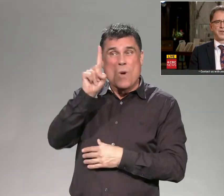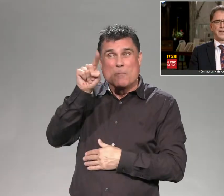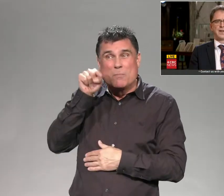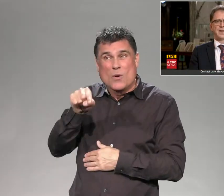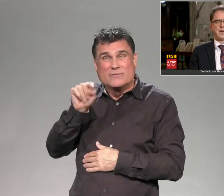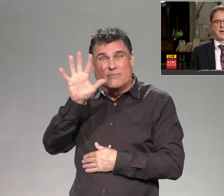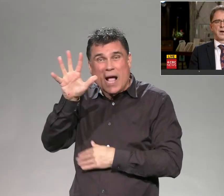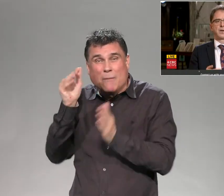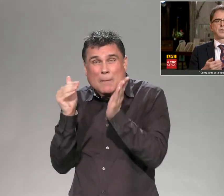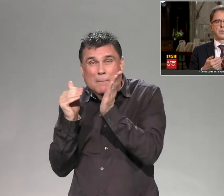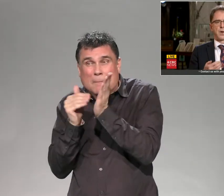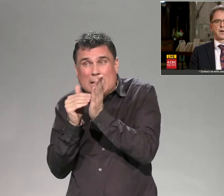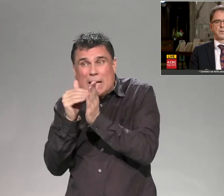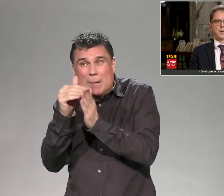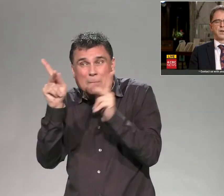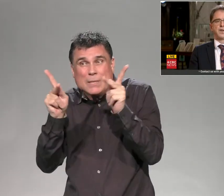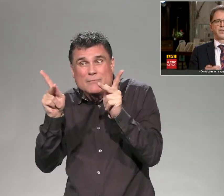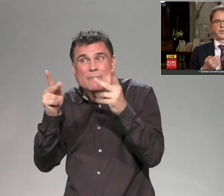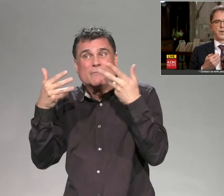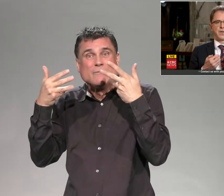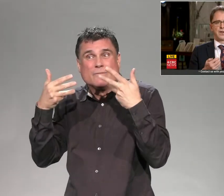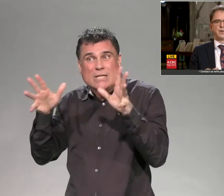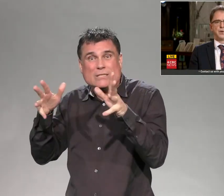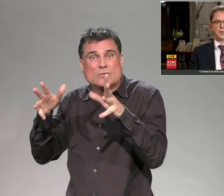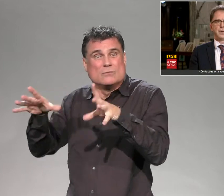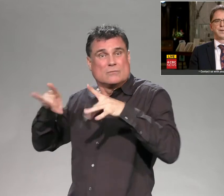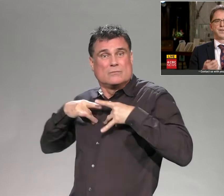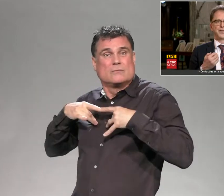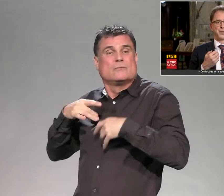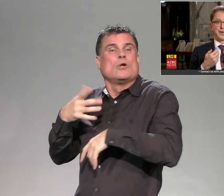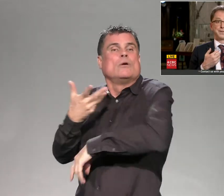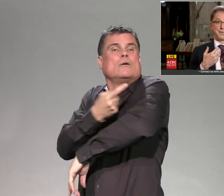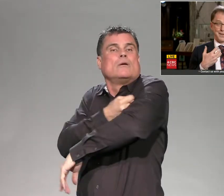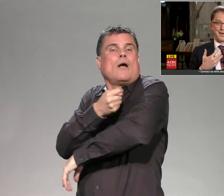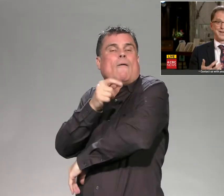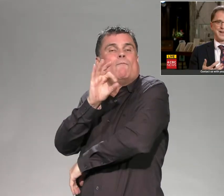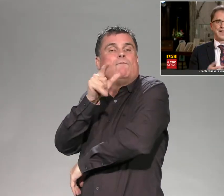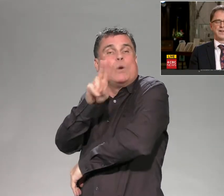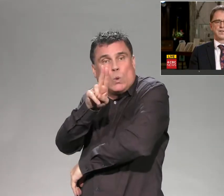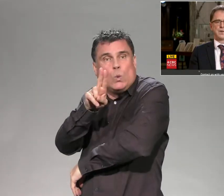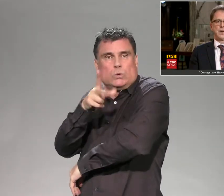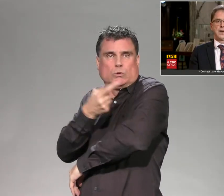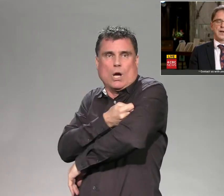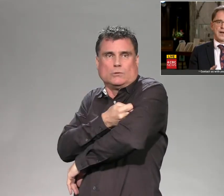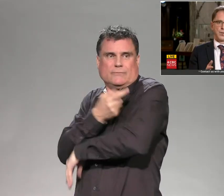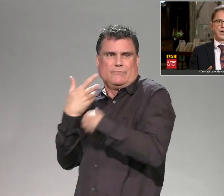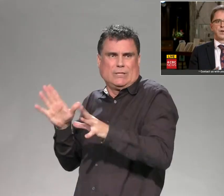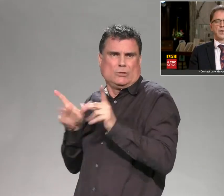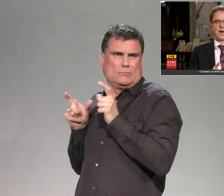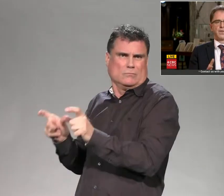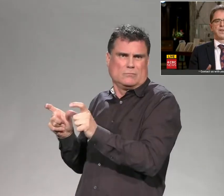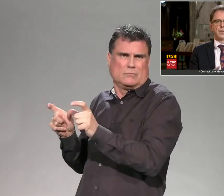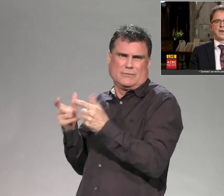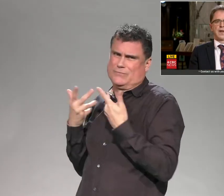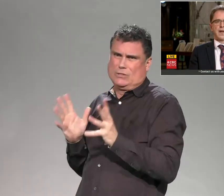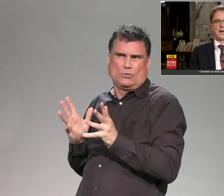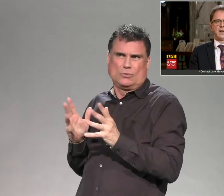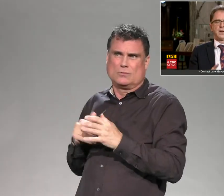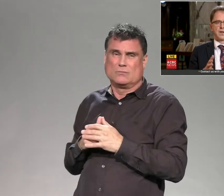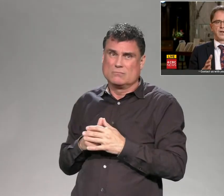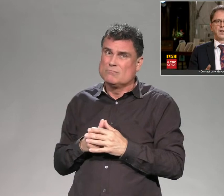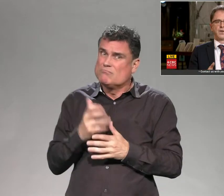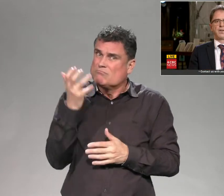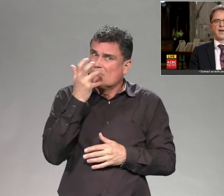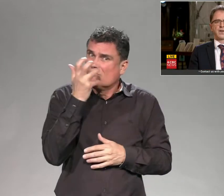the teams that they lead, are just remarkable. This is what they do. This is what they're dedicated to. And we're going to do everything we